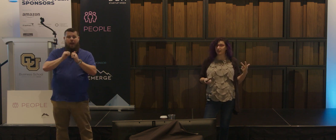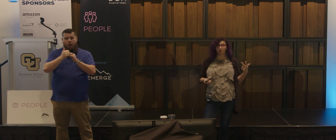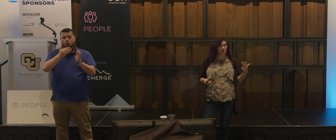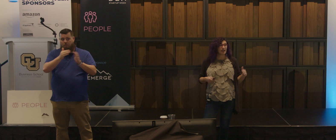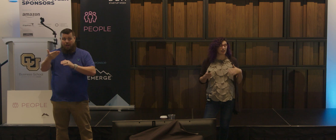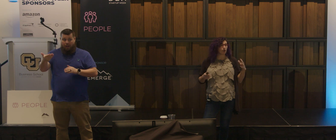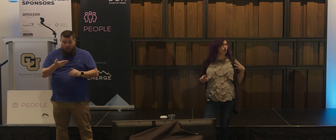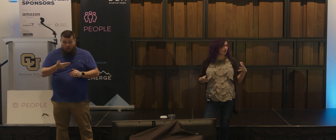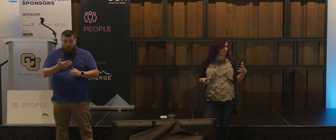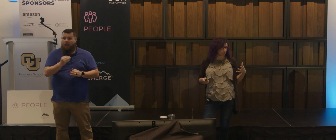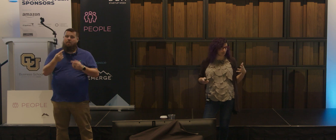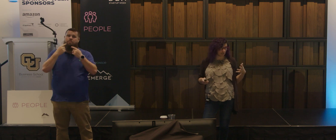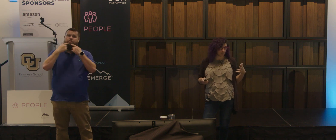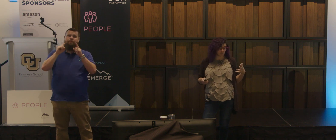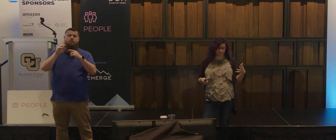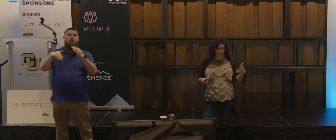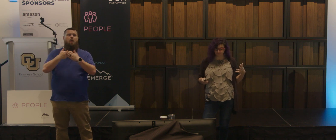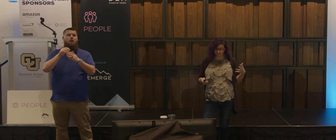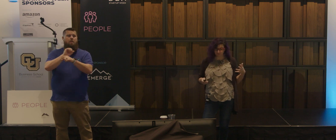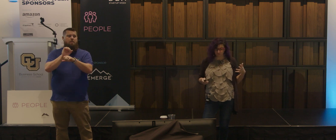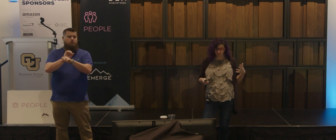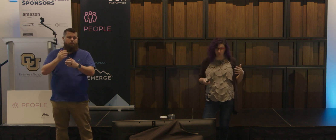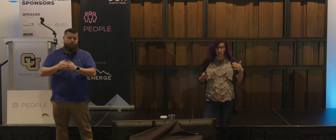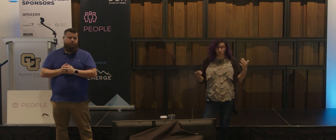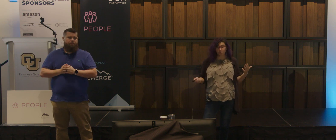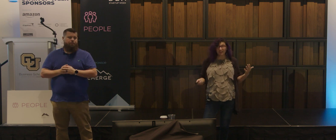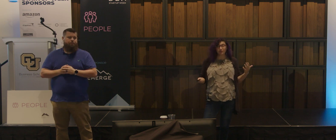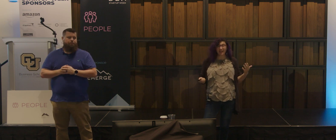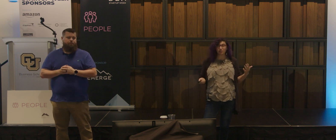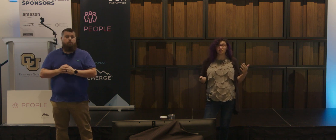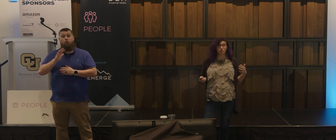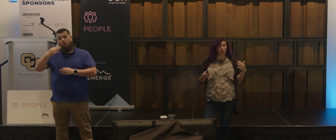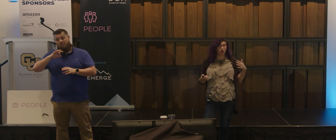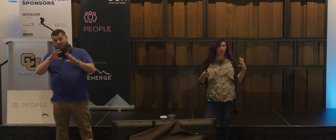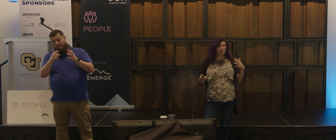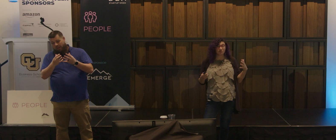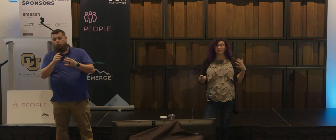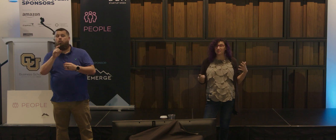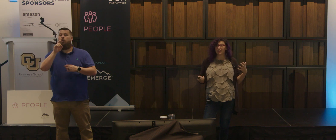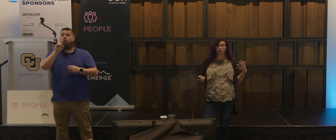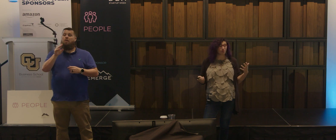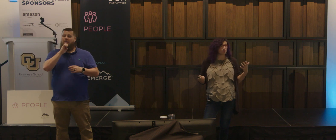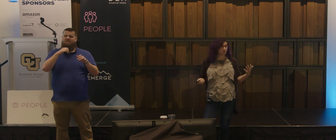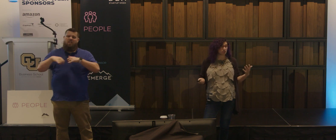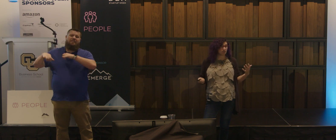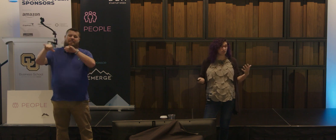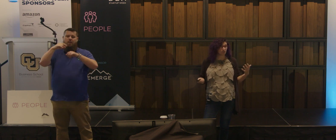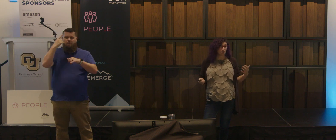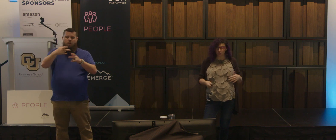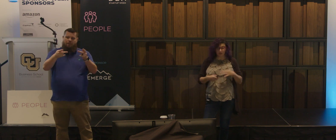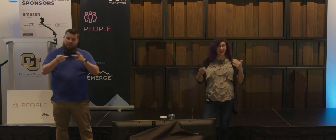planning to hire and gotten all that paperwork done. Your benefit packages are going to be fairly standard per